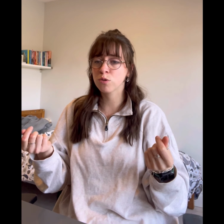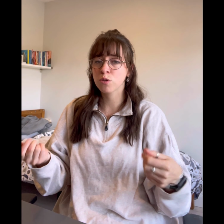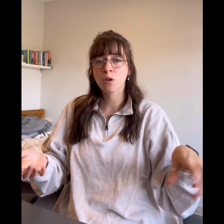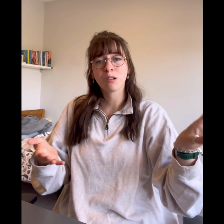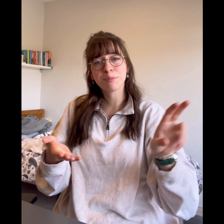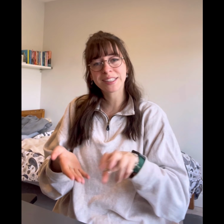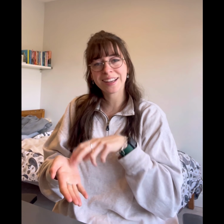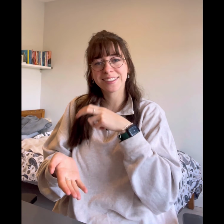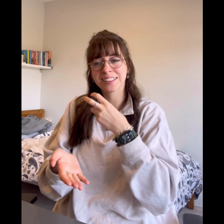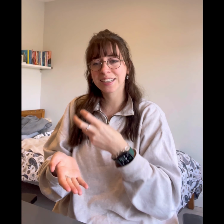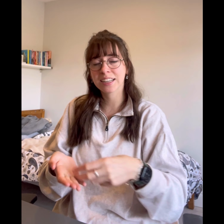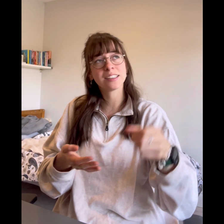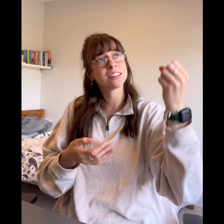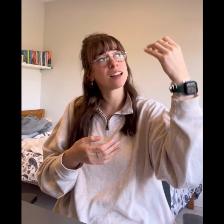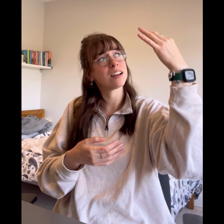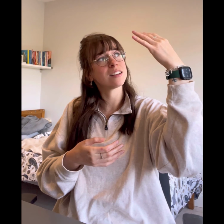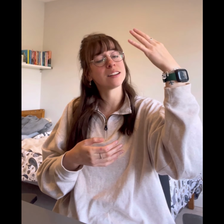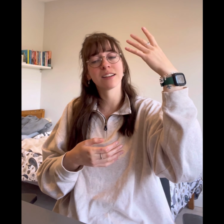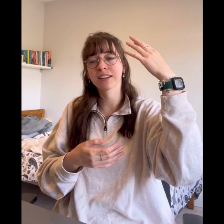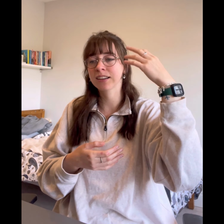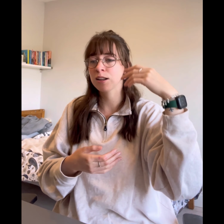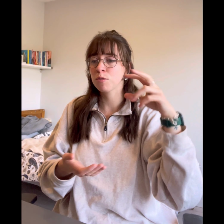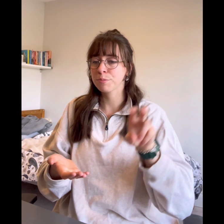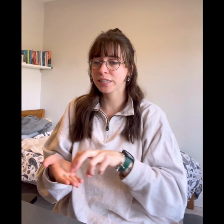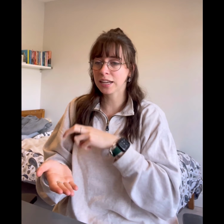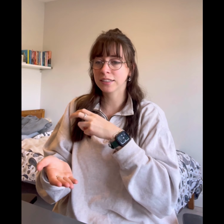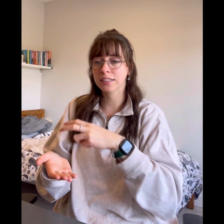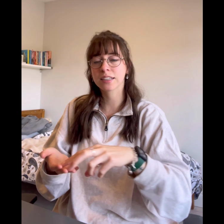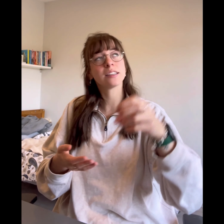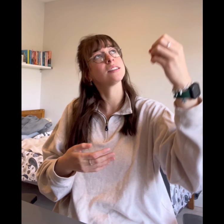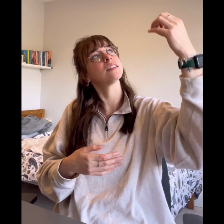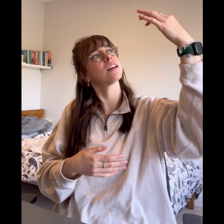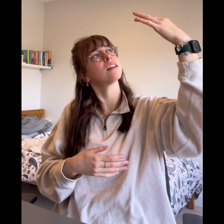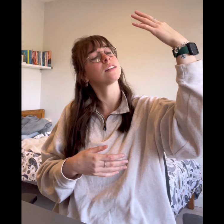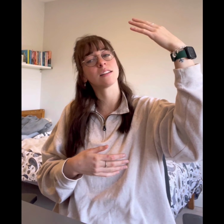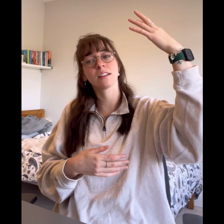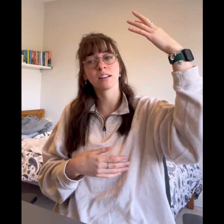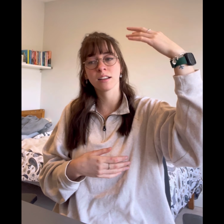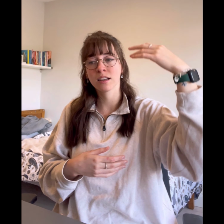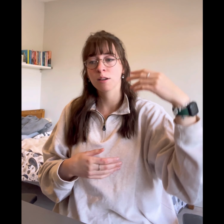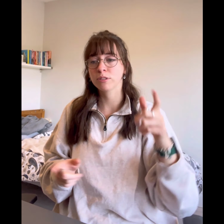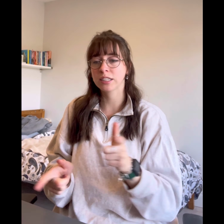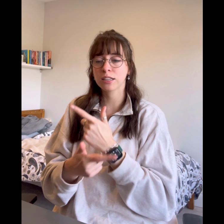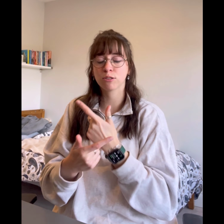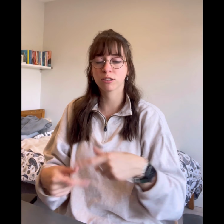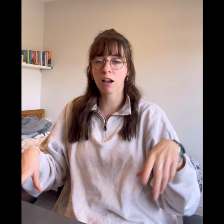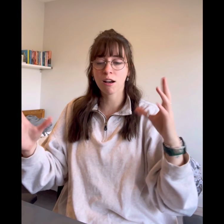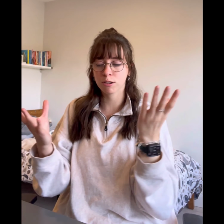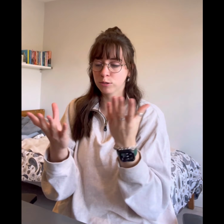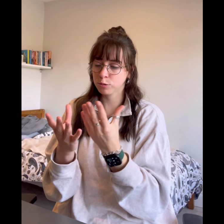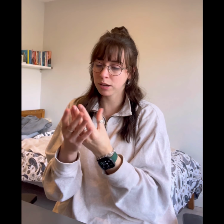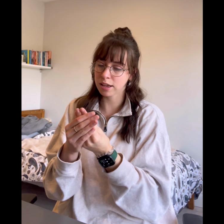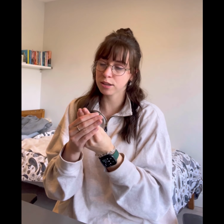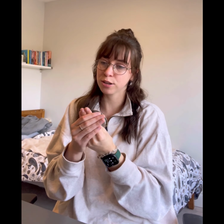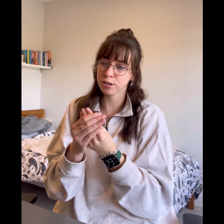soon we'll be dancing in the sun. We'll be dancing in the sun, and we'll sing your song